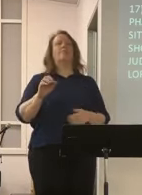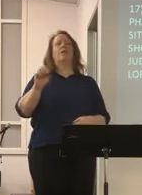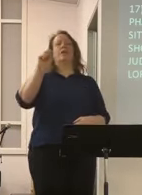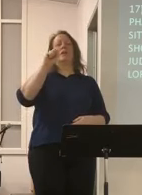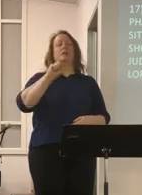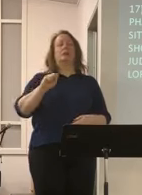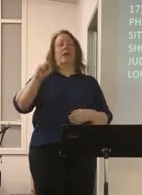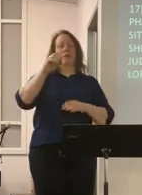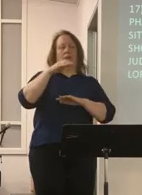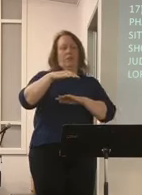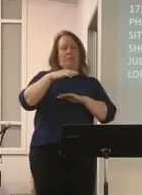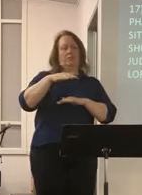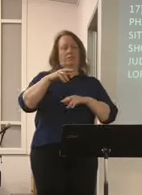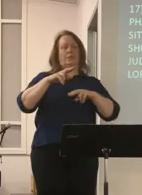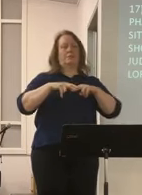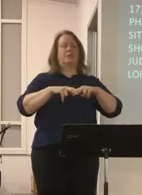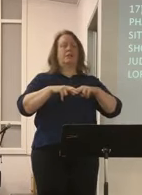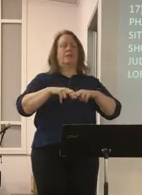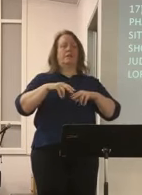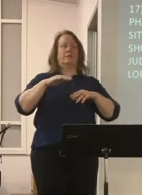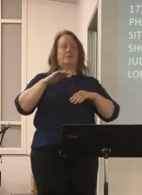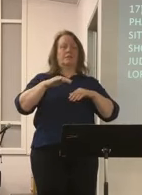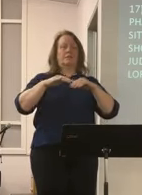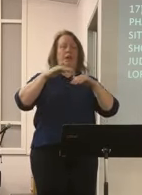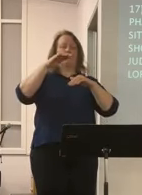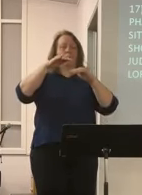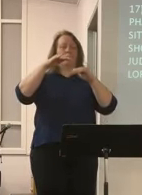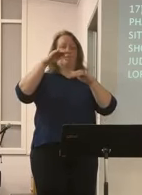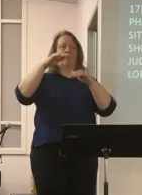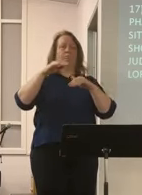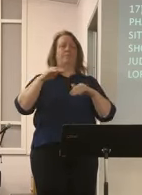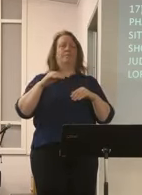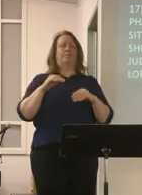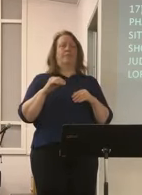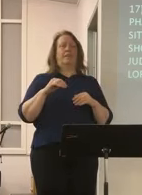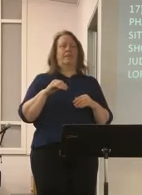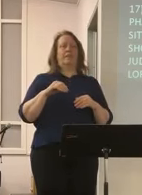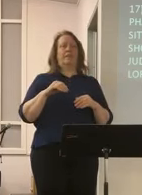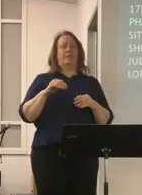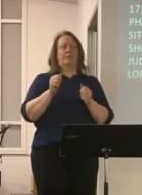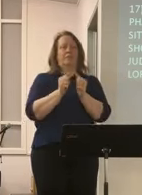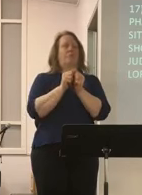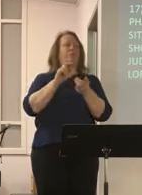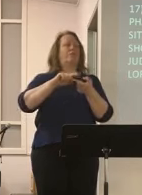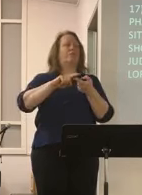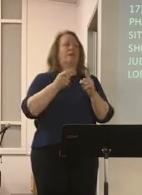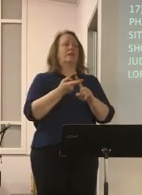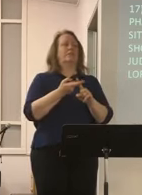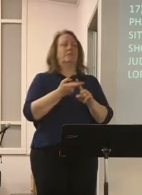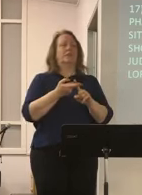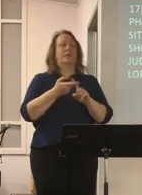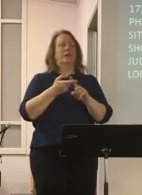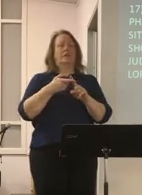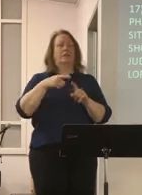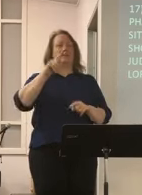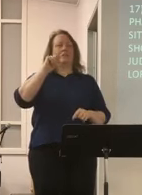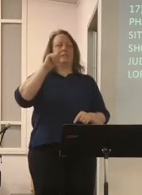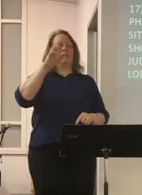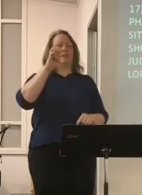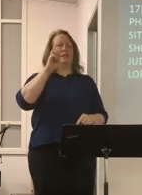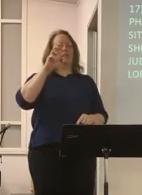afternoon, and I'm sitting on the stairs of our college with some other friends, and the tennis courts was right